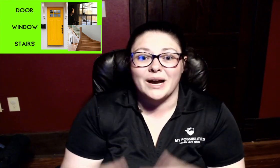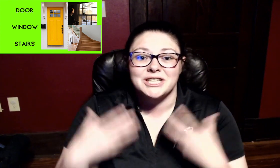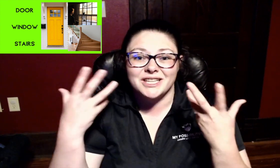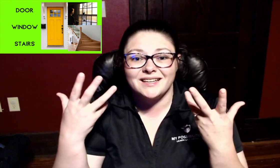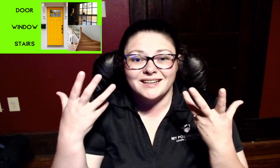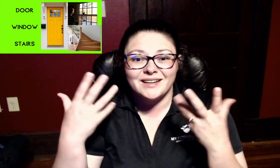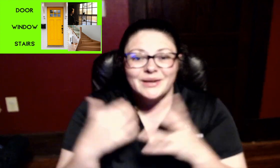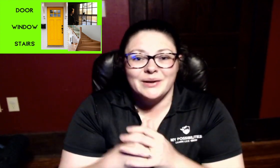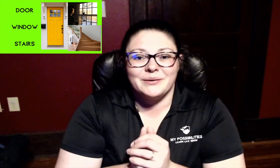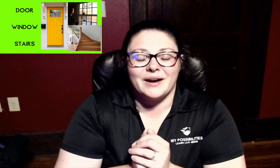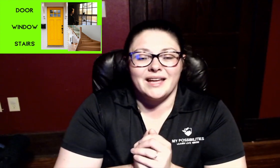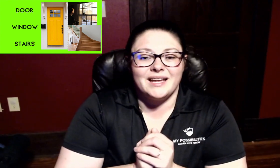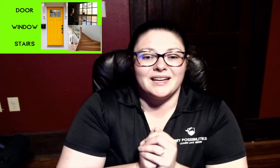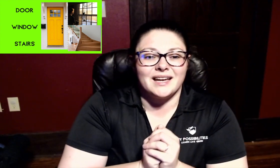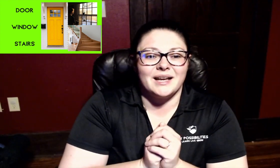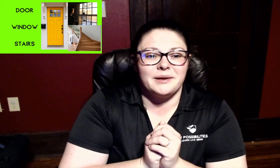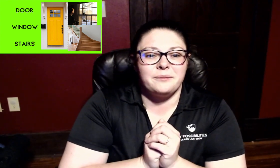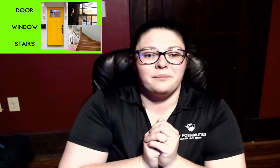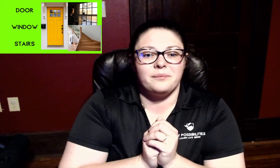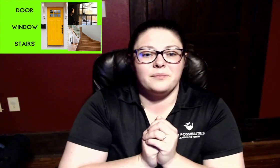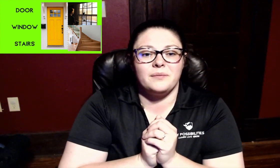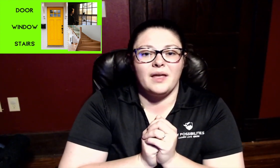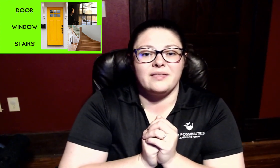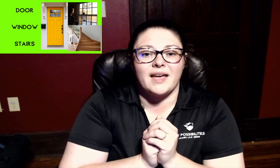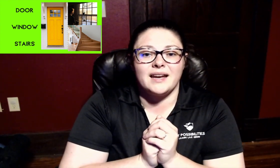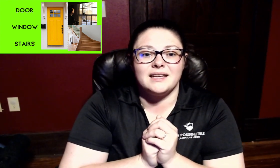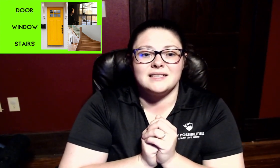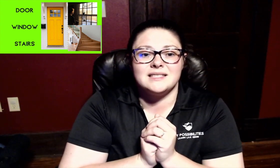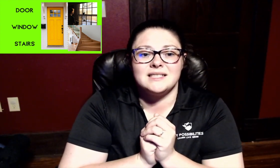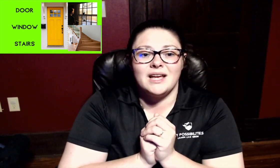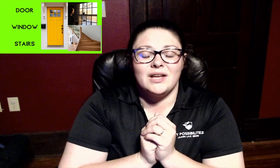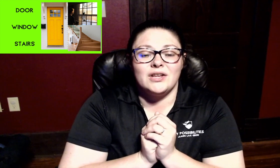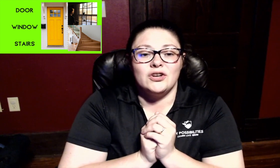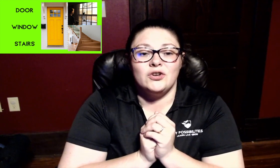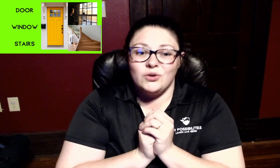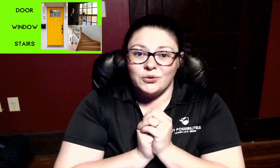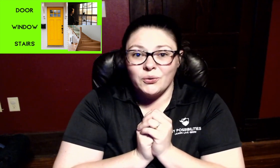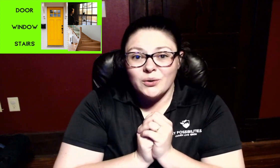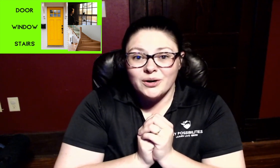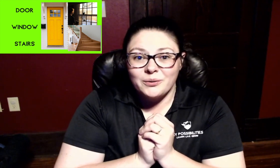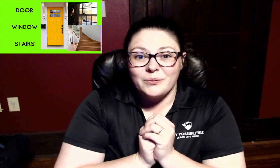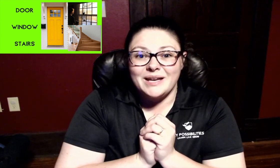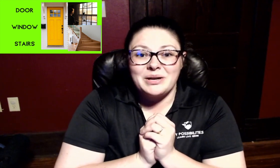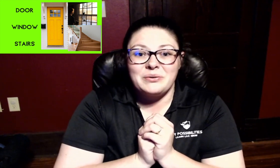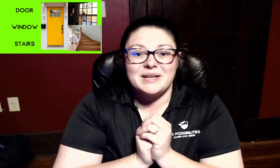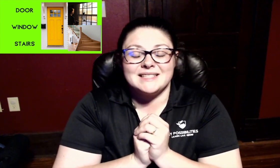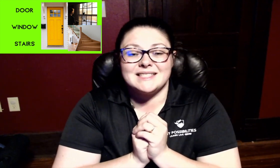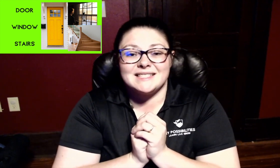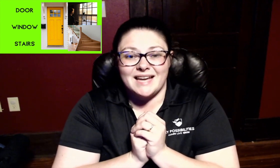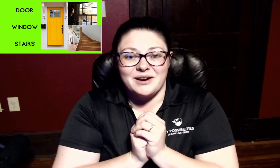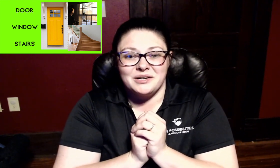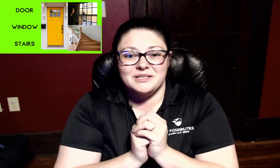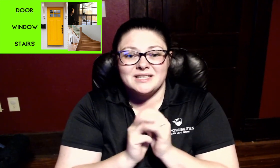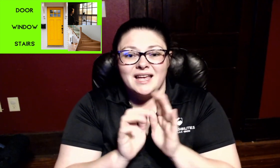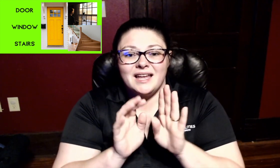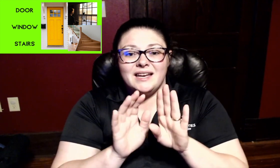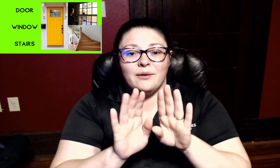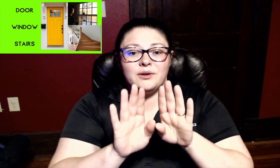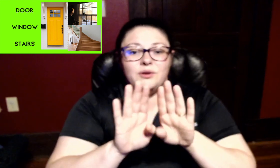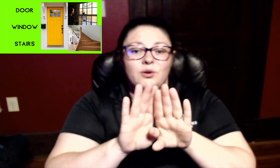expression, right? And that is door, window, and stairs. Now a